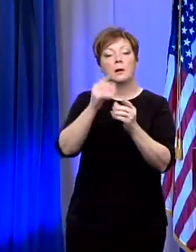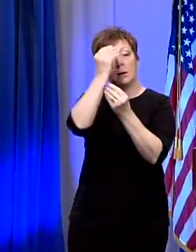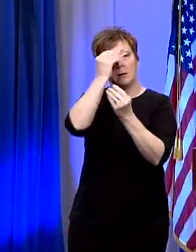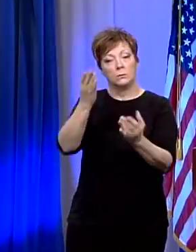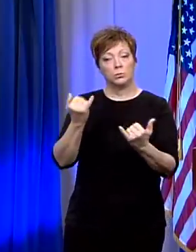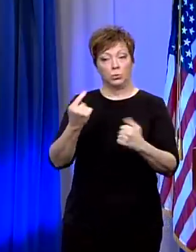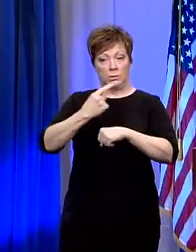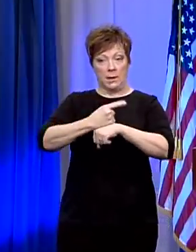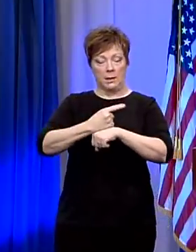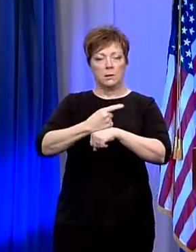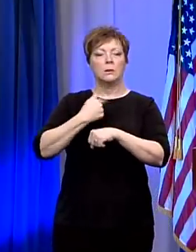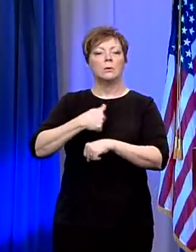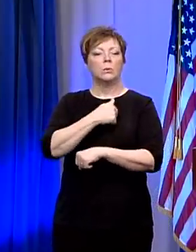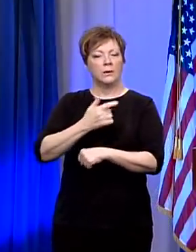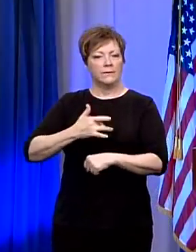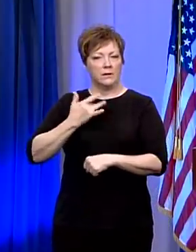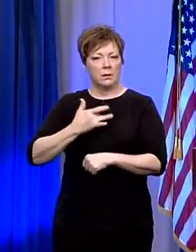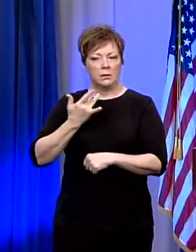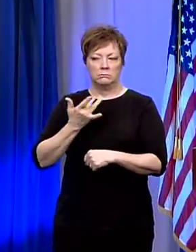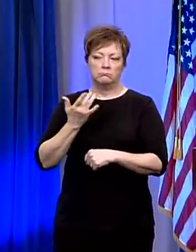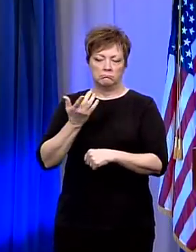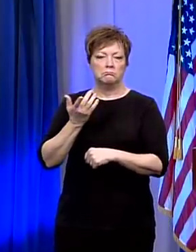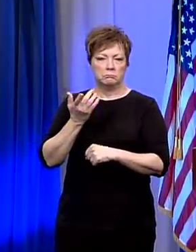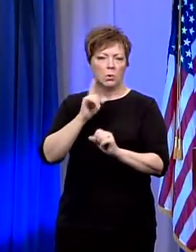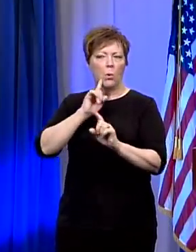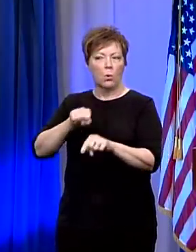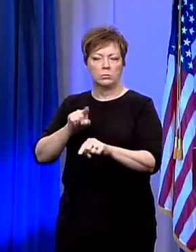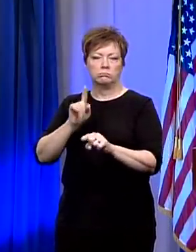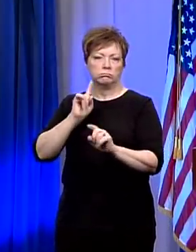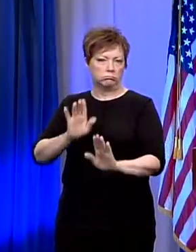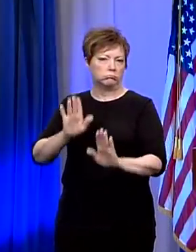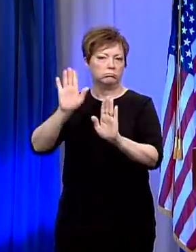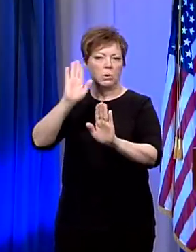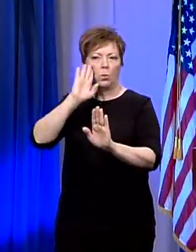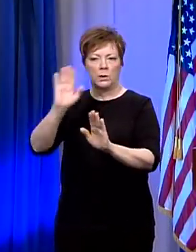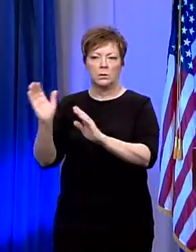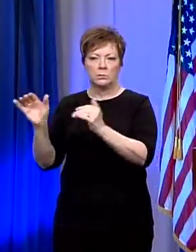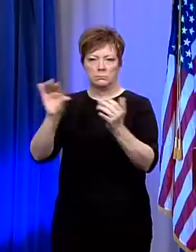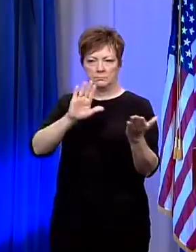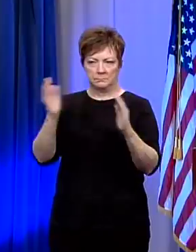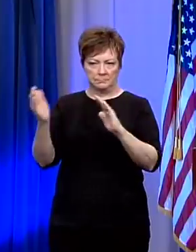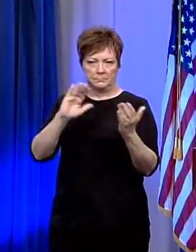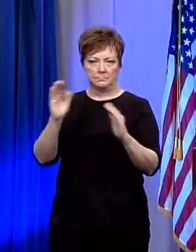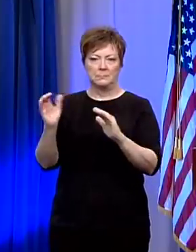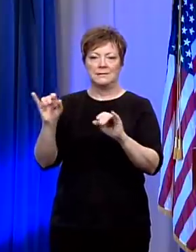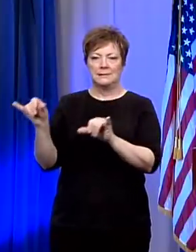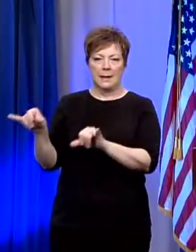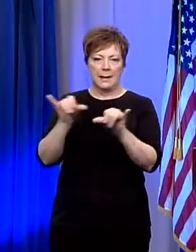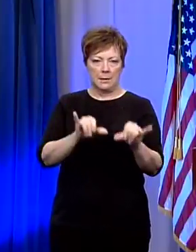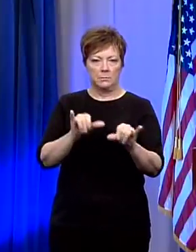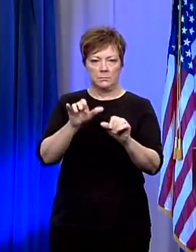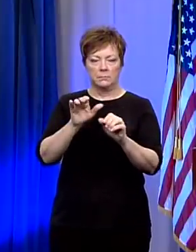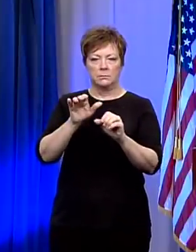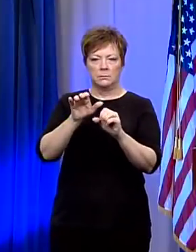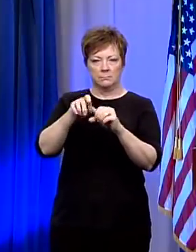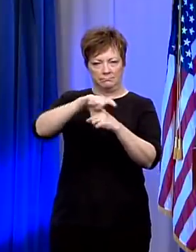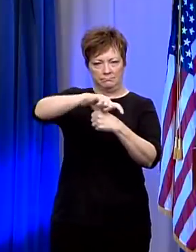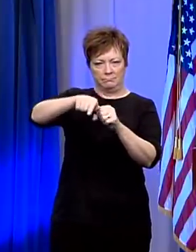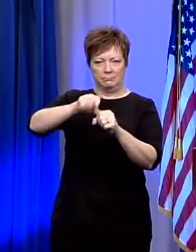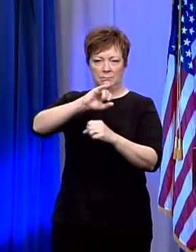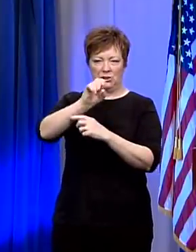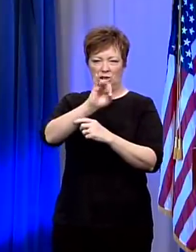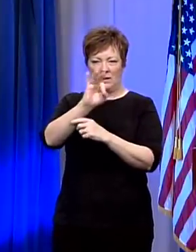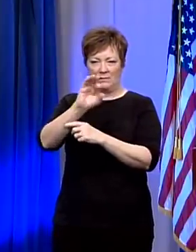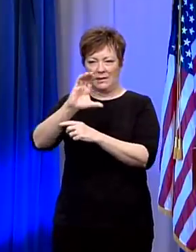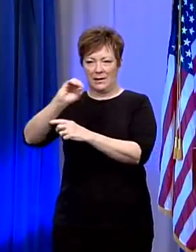we think that those are excellent orders and are going to mirror those in the counties that surround Jefferson County.